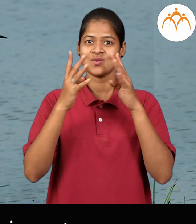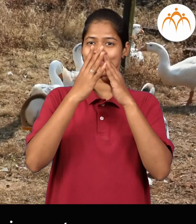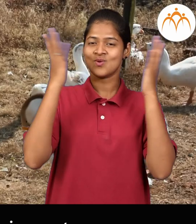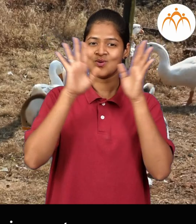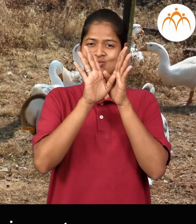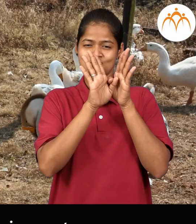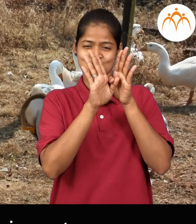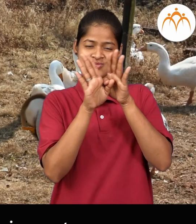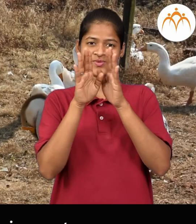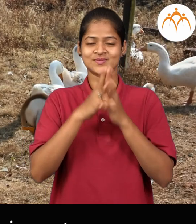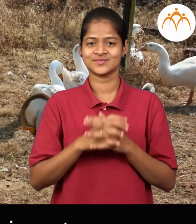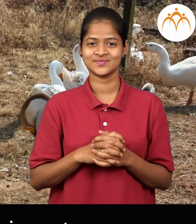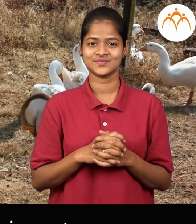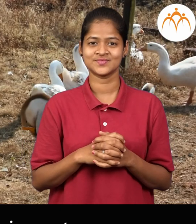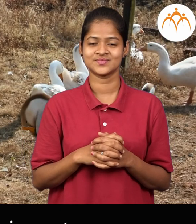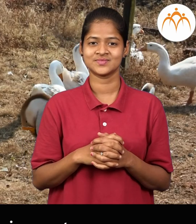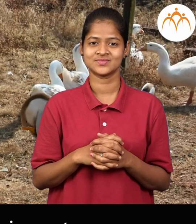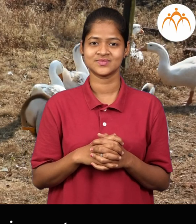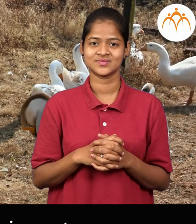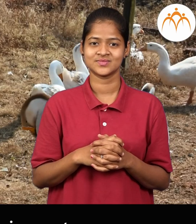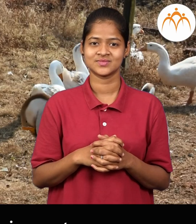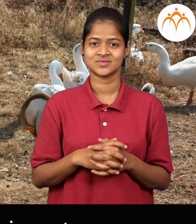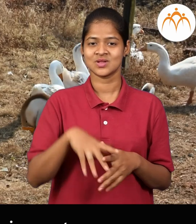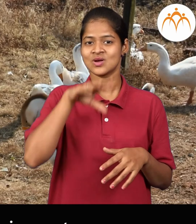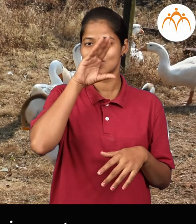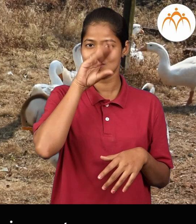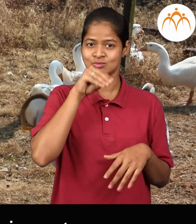Duck. Duck can swim in water.